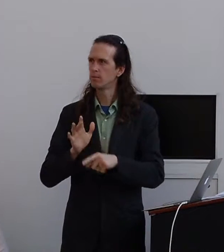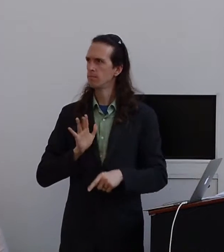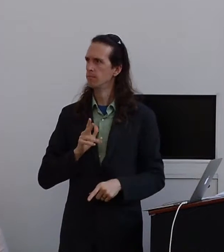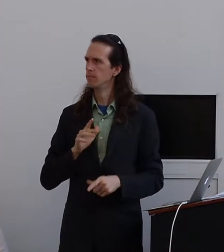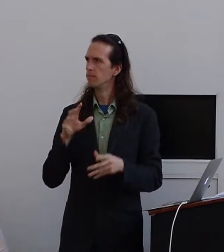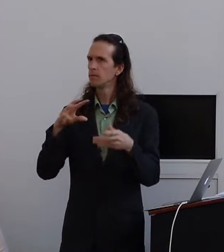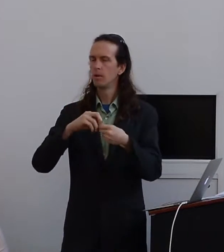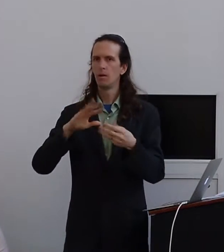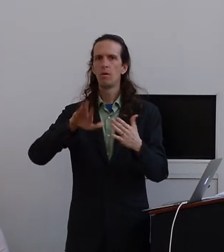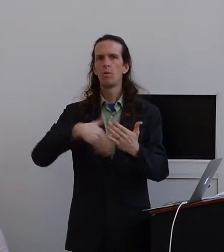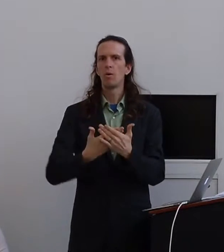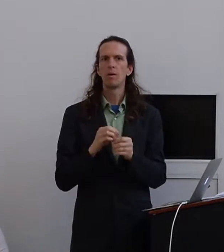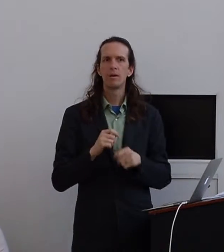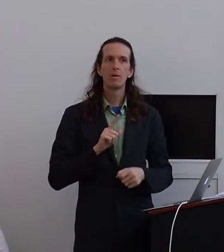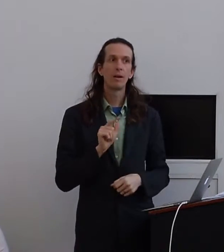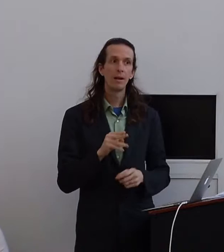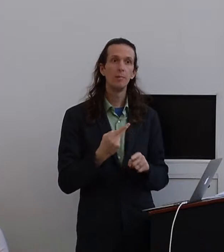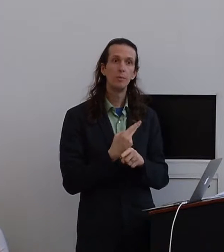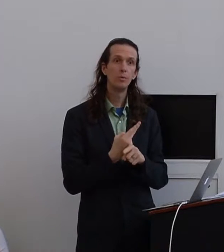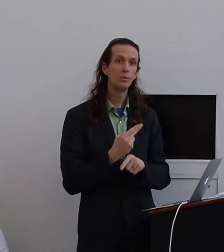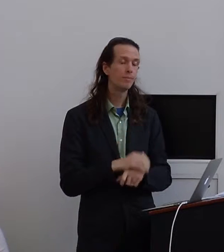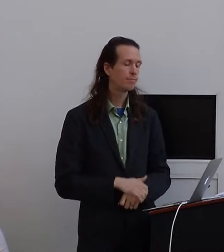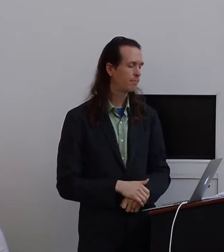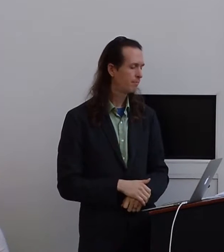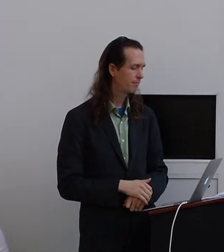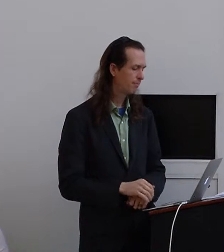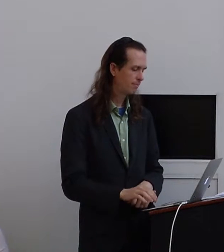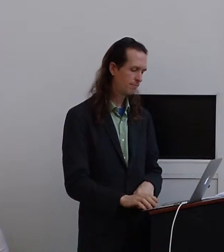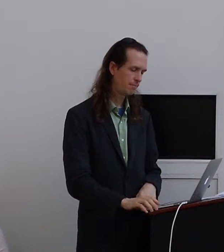So these are the different technologies that we use in our laboratory.